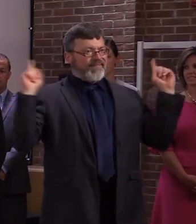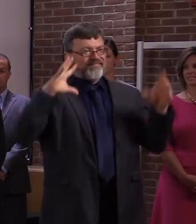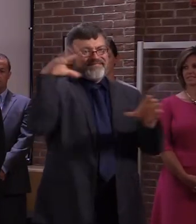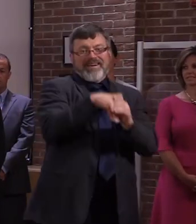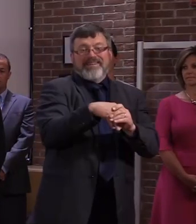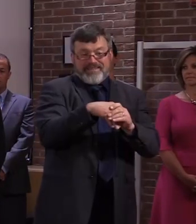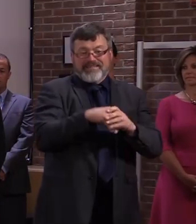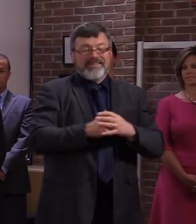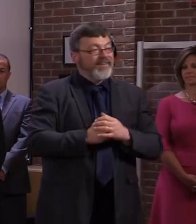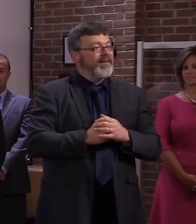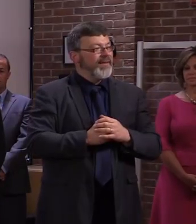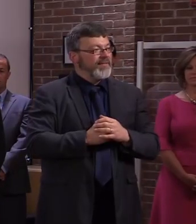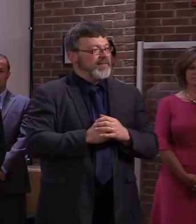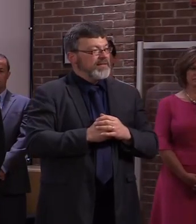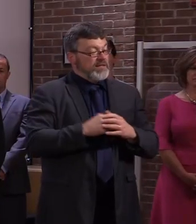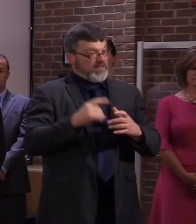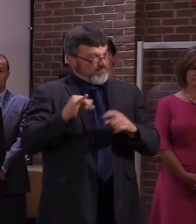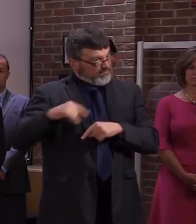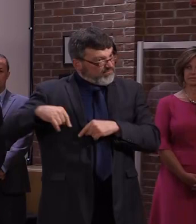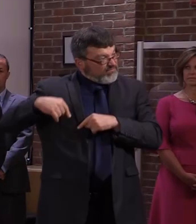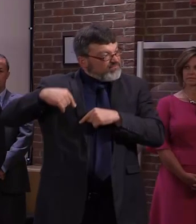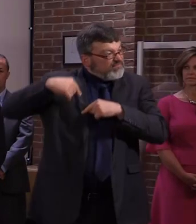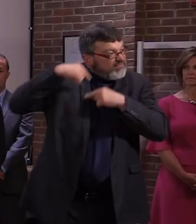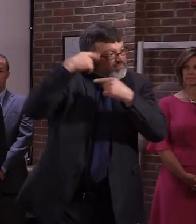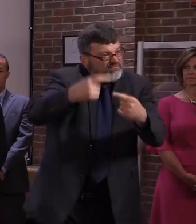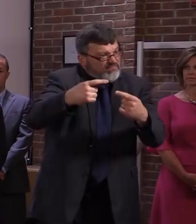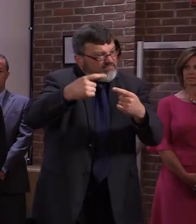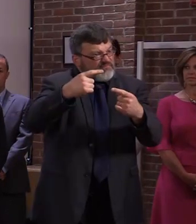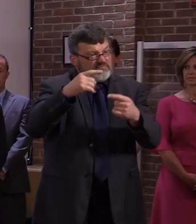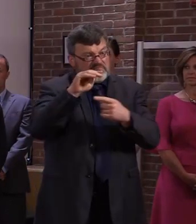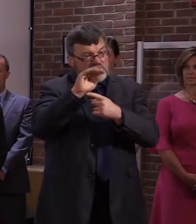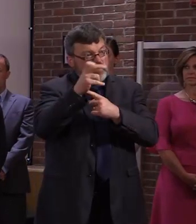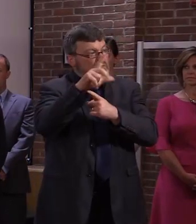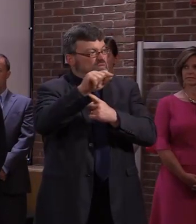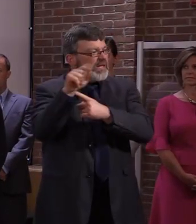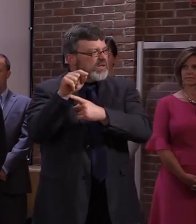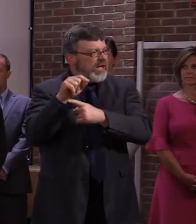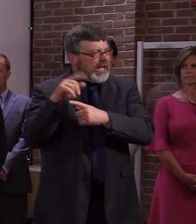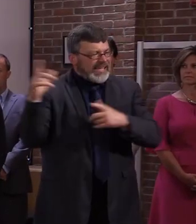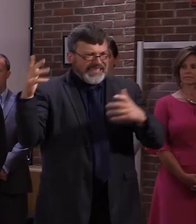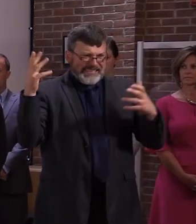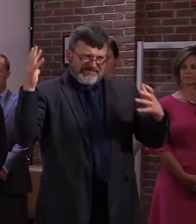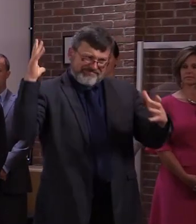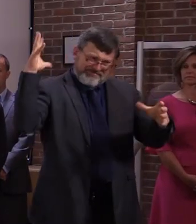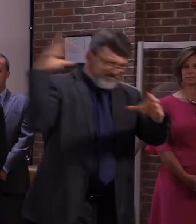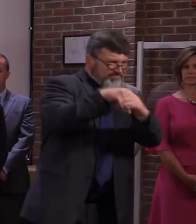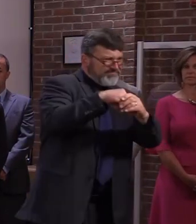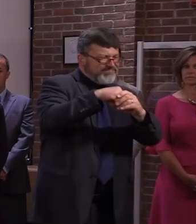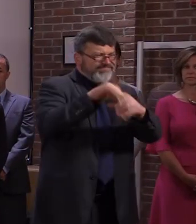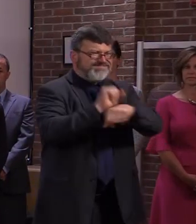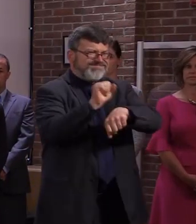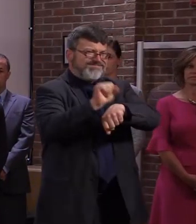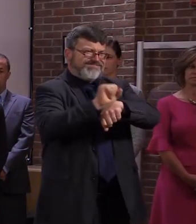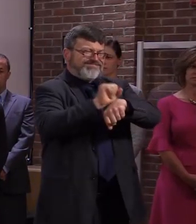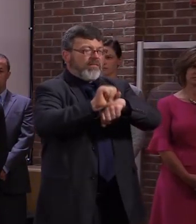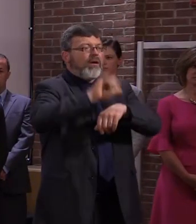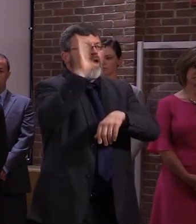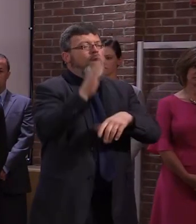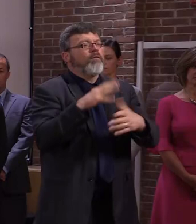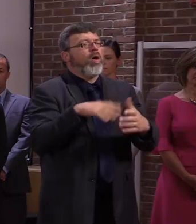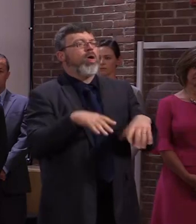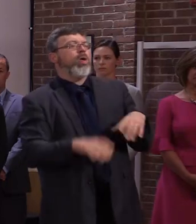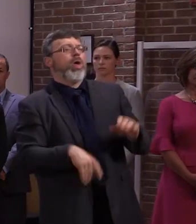From the very beginning, this has been all hands on deck. And we've broken down silos and gotten